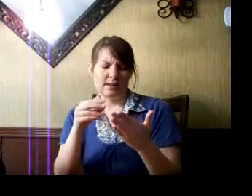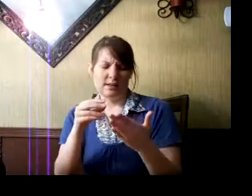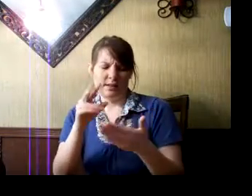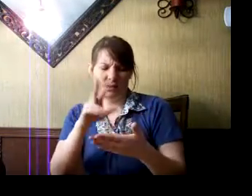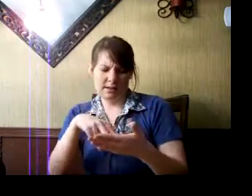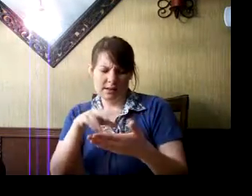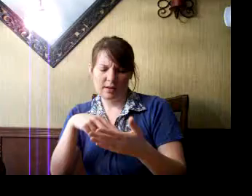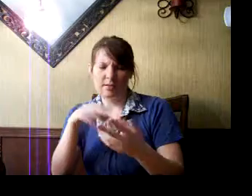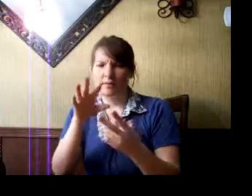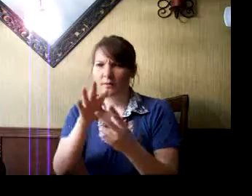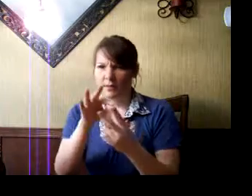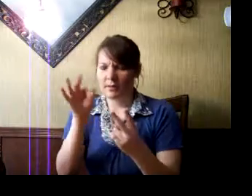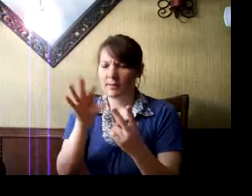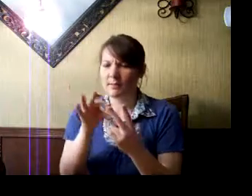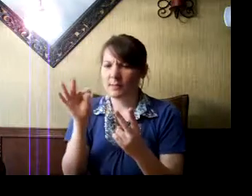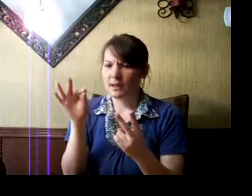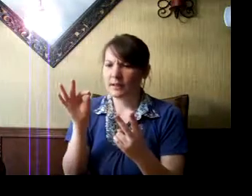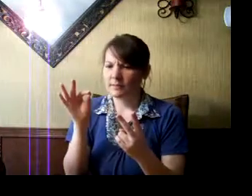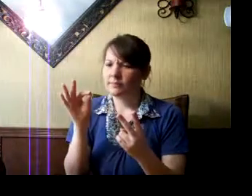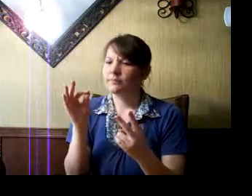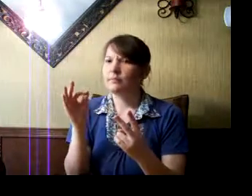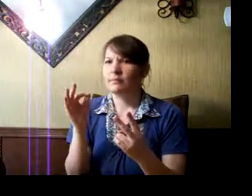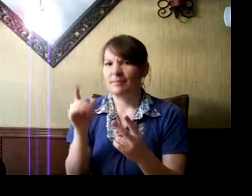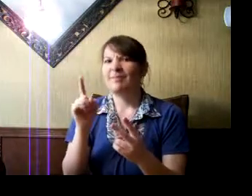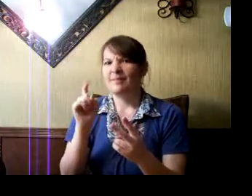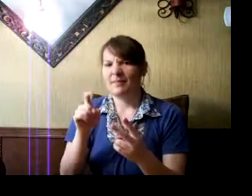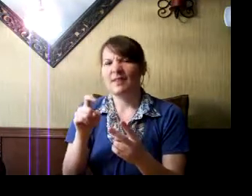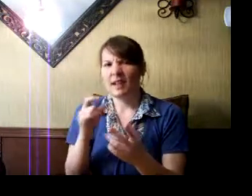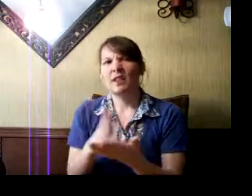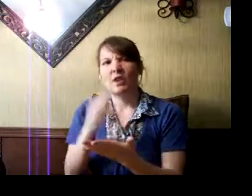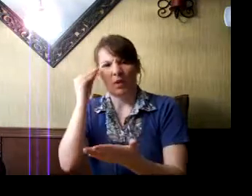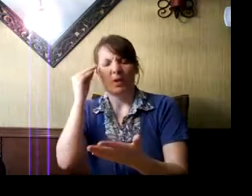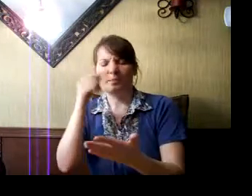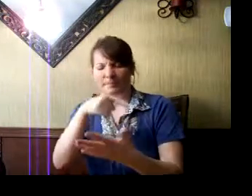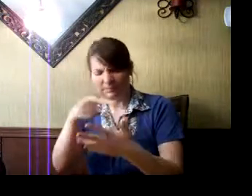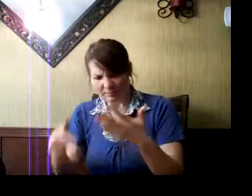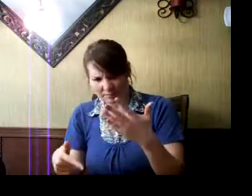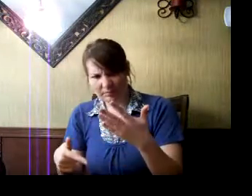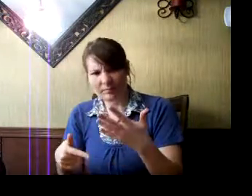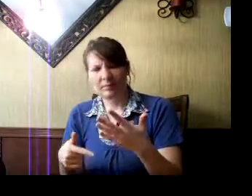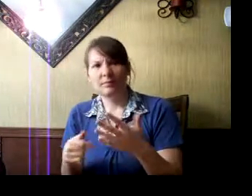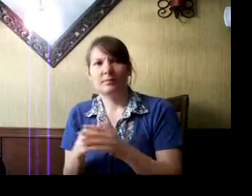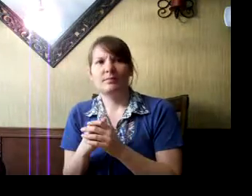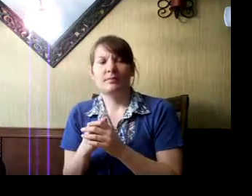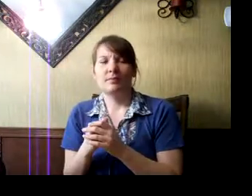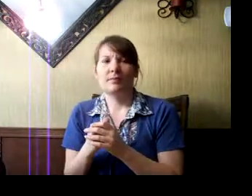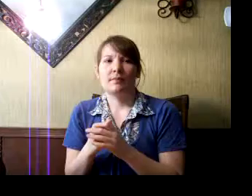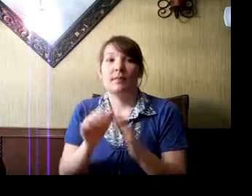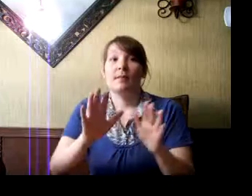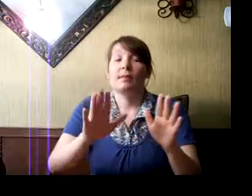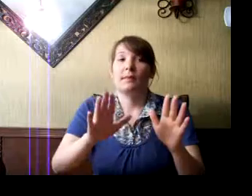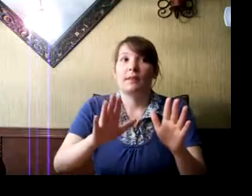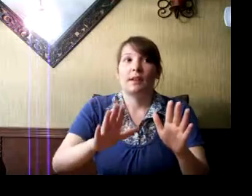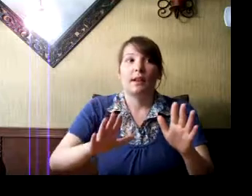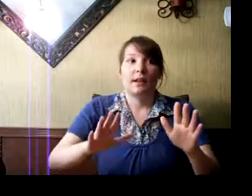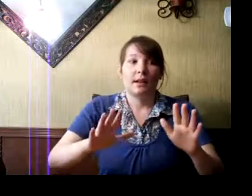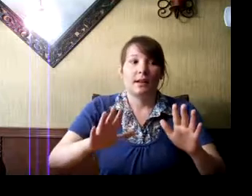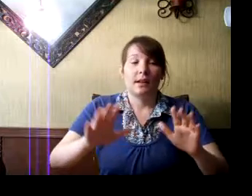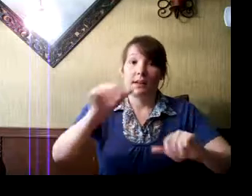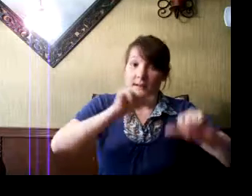content area as a social studies teacher. Now, those reading skills may be different for a science teacher, or for a math teacher,